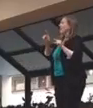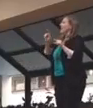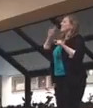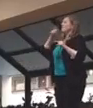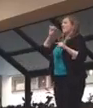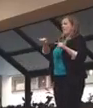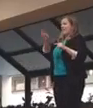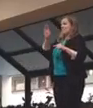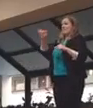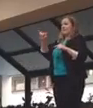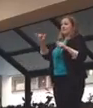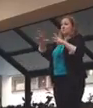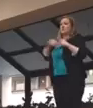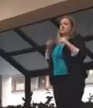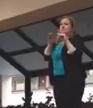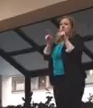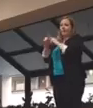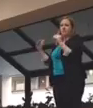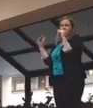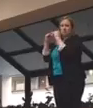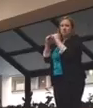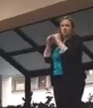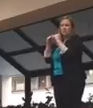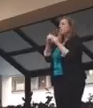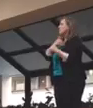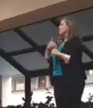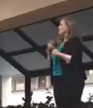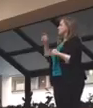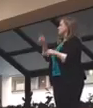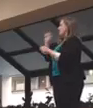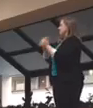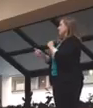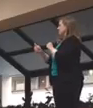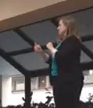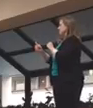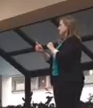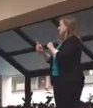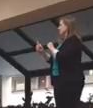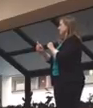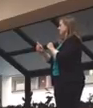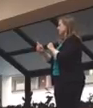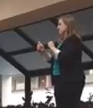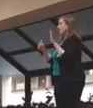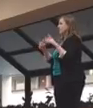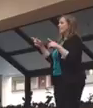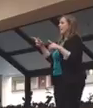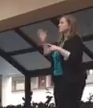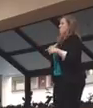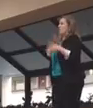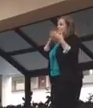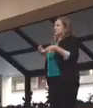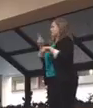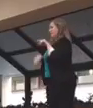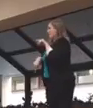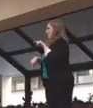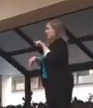up a second. For the BEI have to be accepted as equivalency, the members must pass it. That's a member